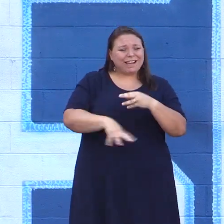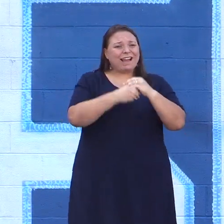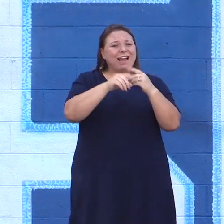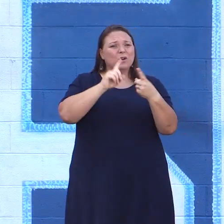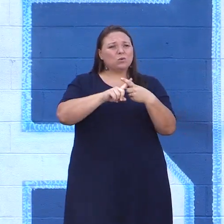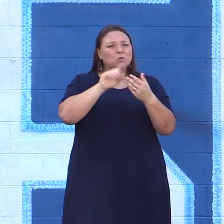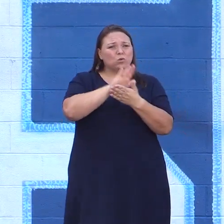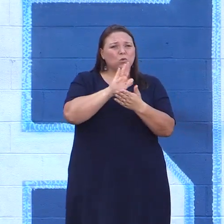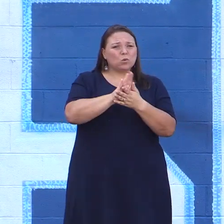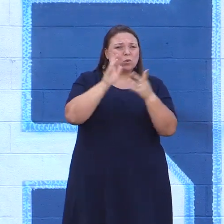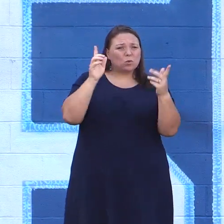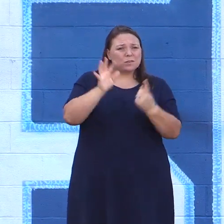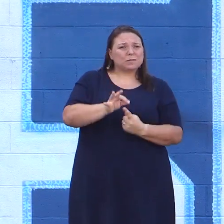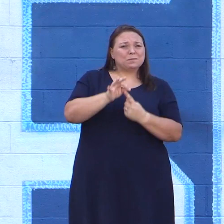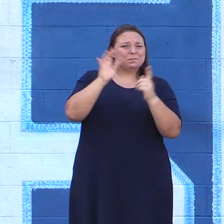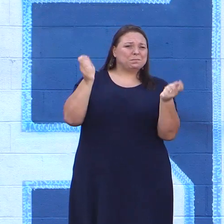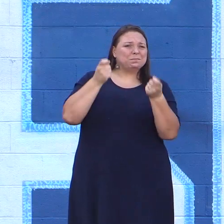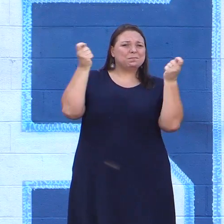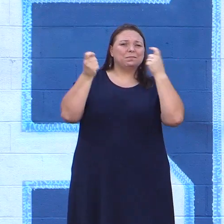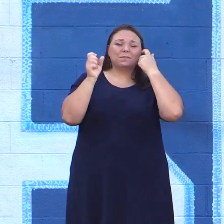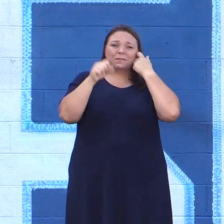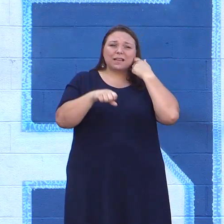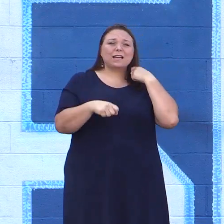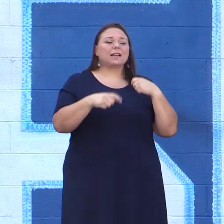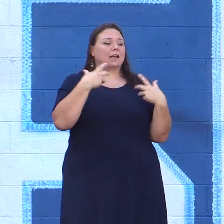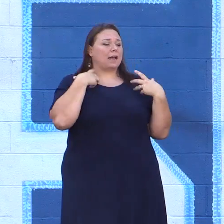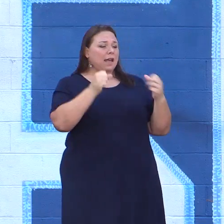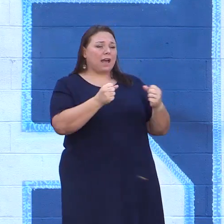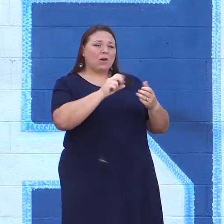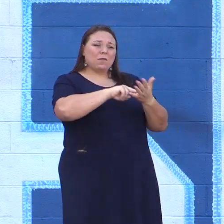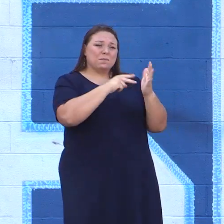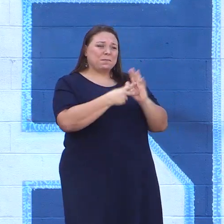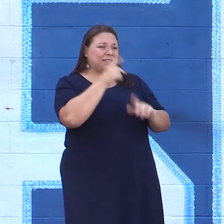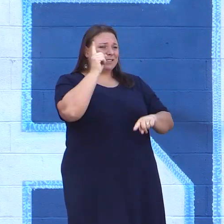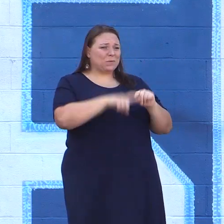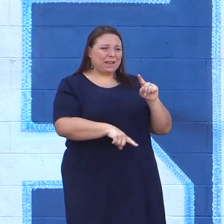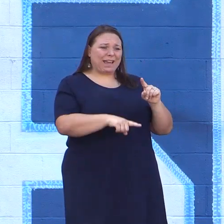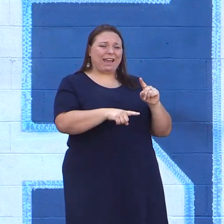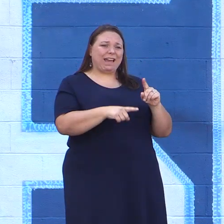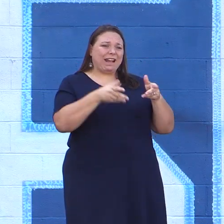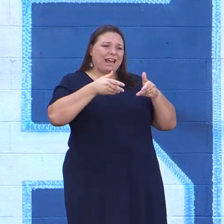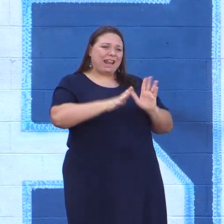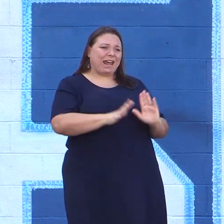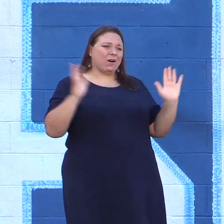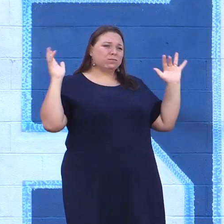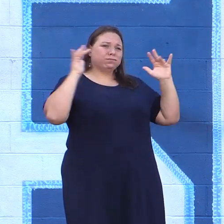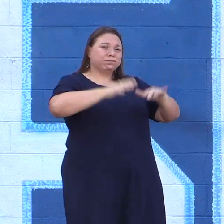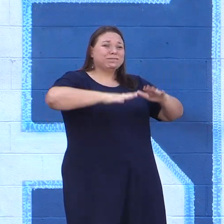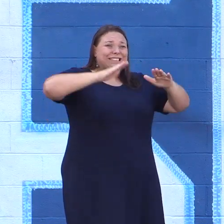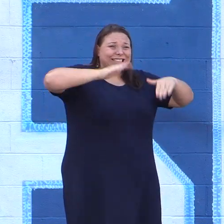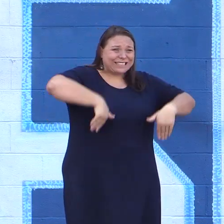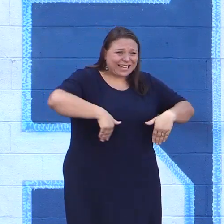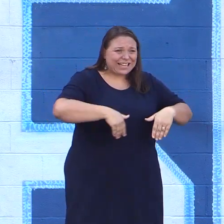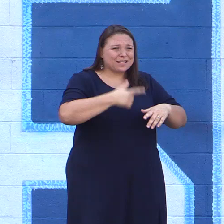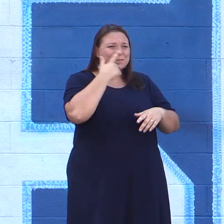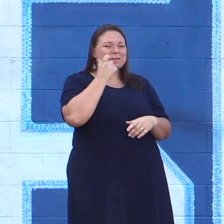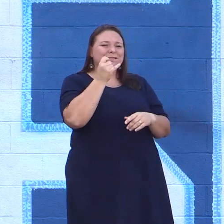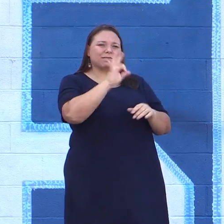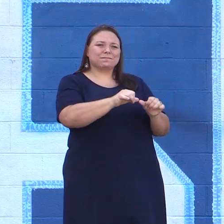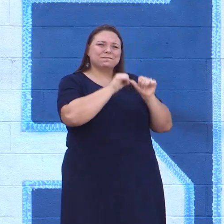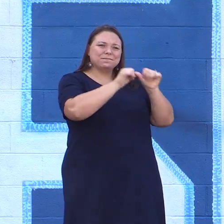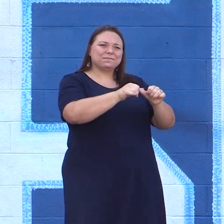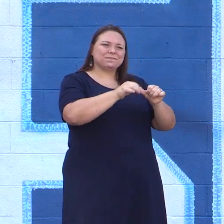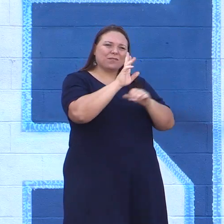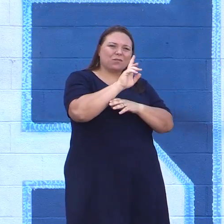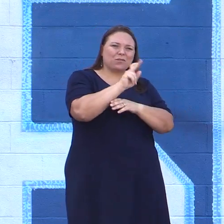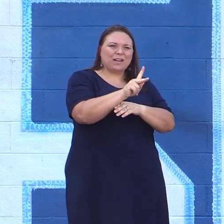school spirit. While the health conditions mean that we're not ready to let fans attend high school games yet, due to the continuing